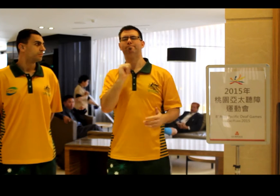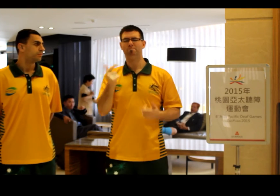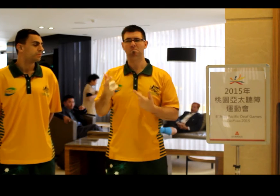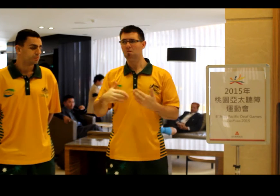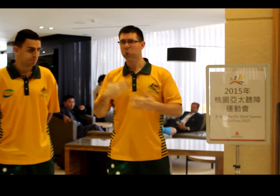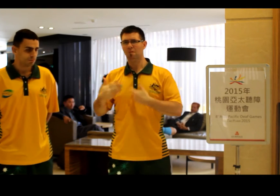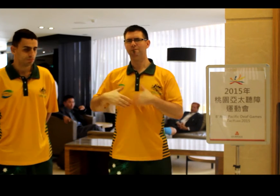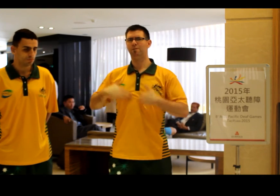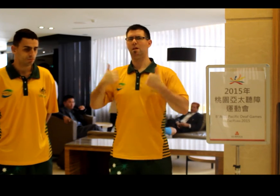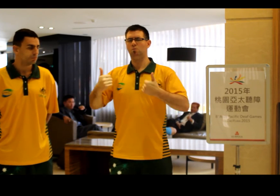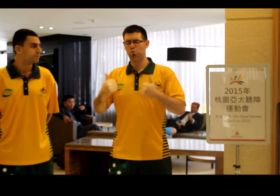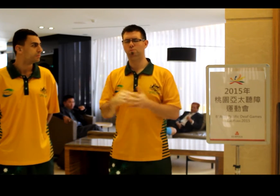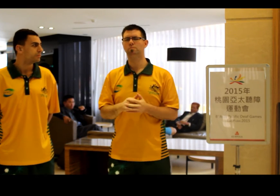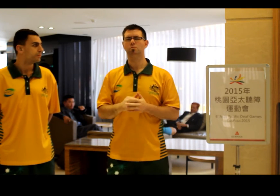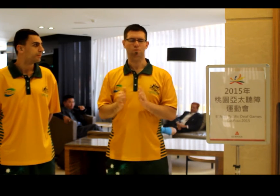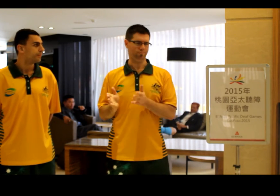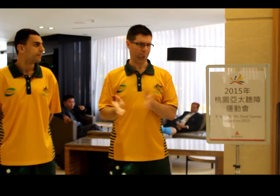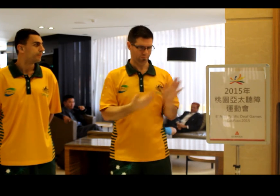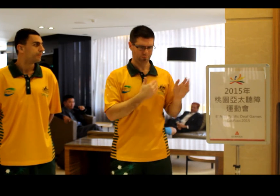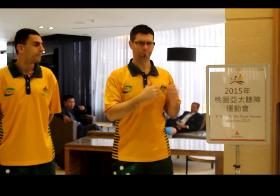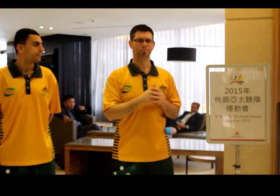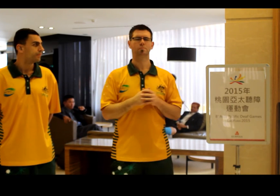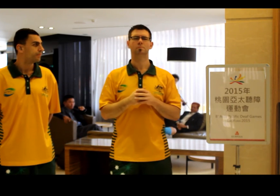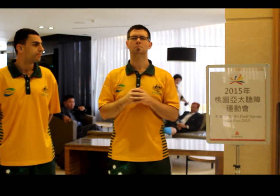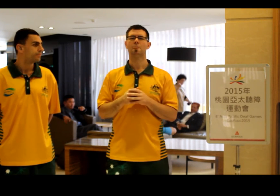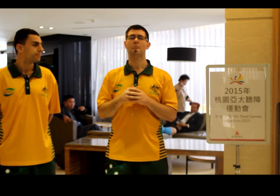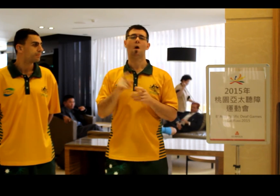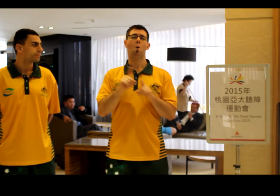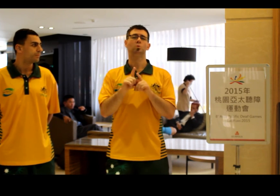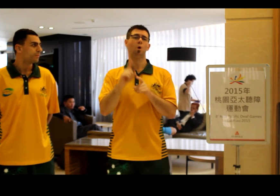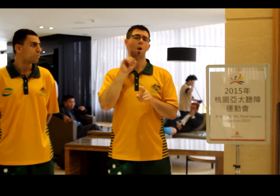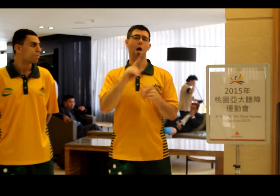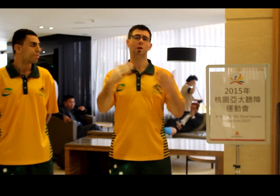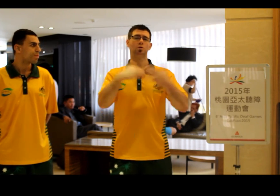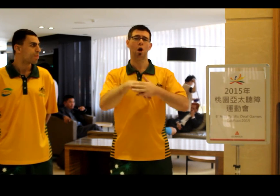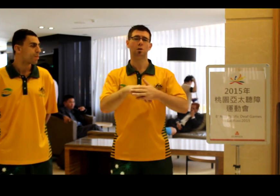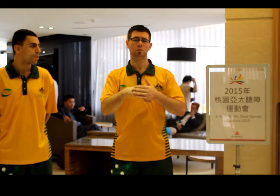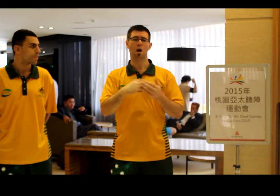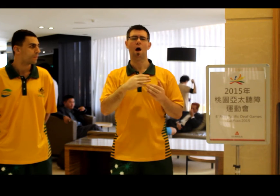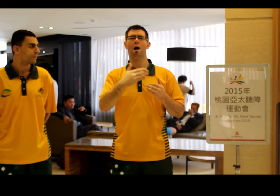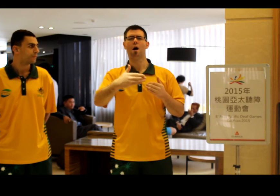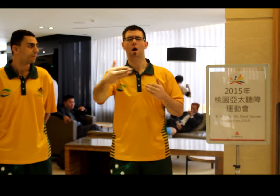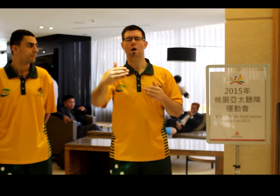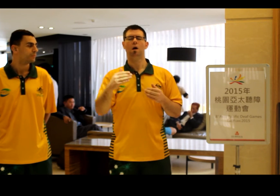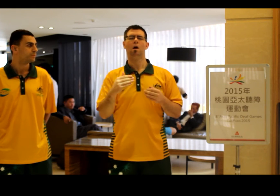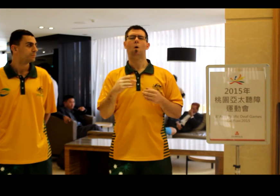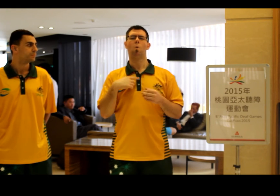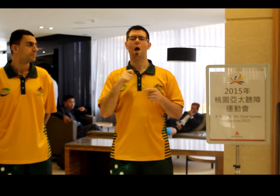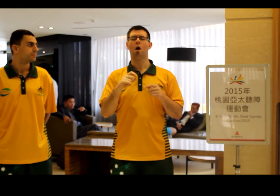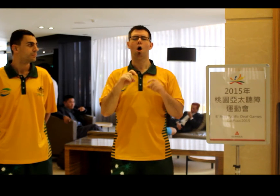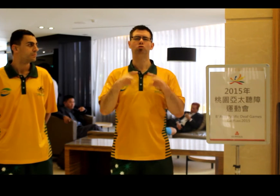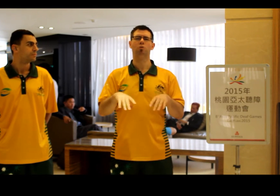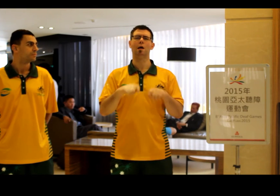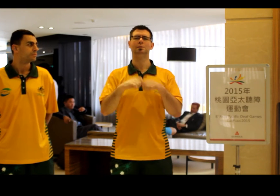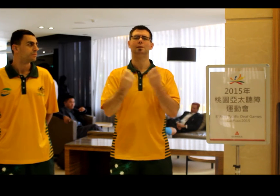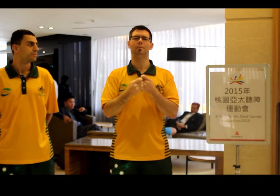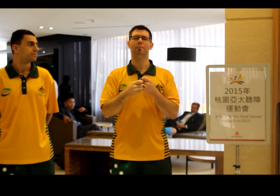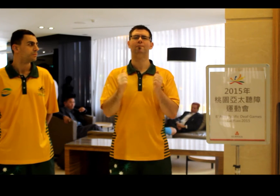struggled, but nevertheless, feeling good about that experience. Also, moving on, last night, we had